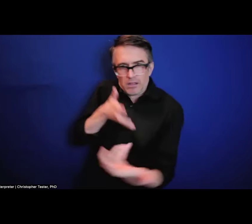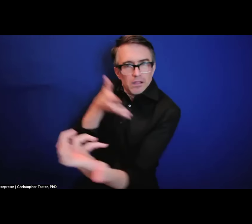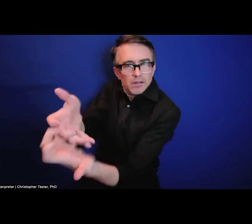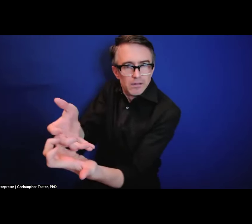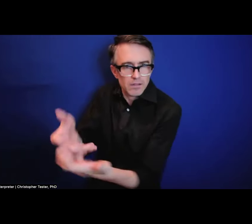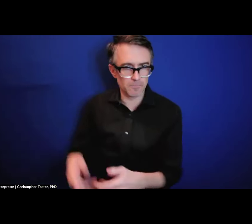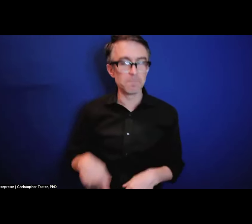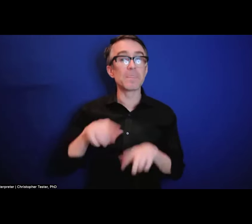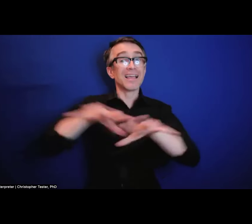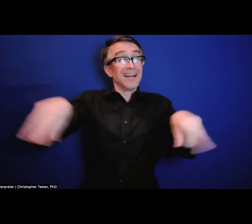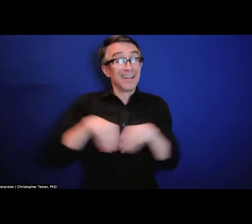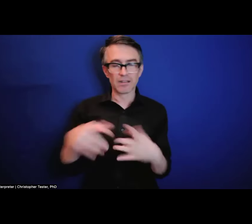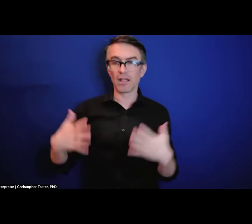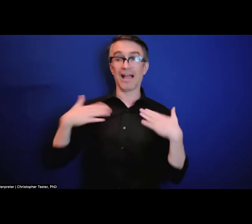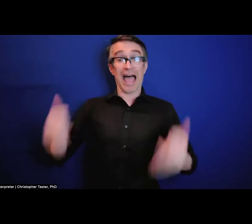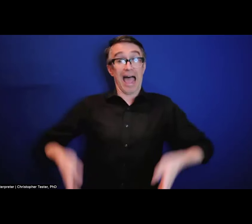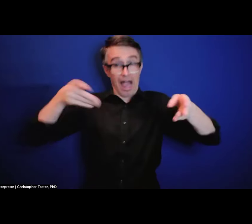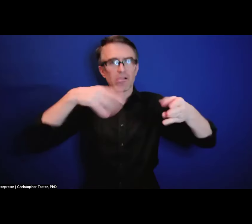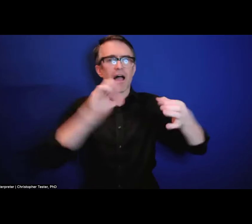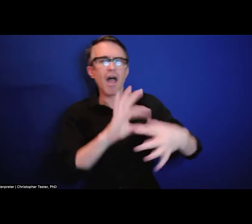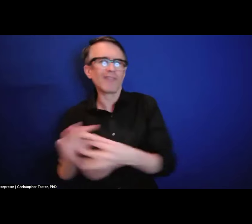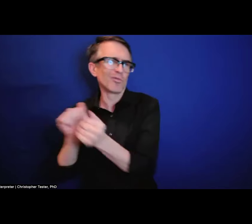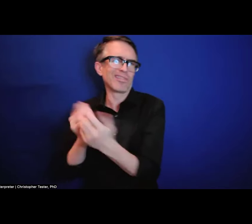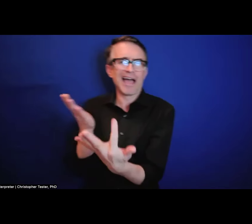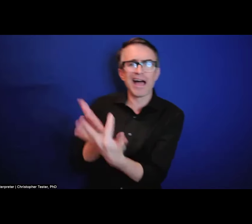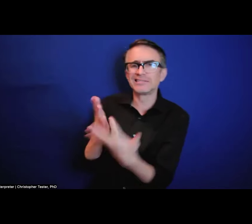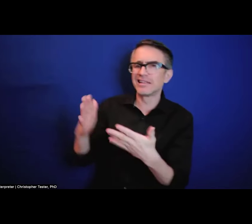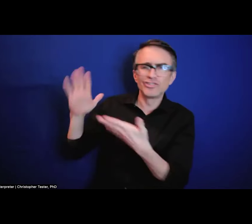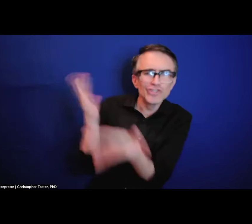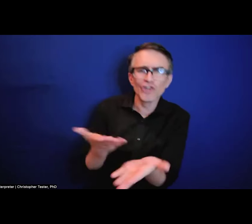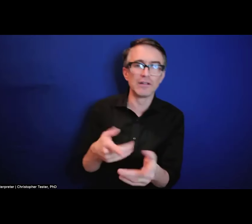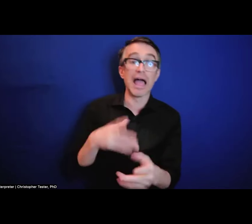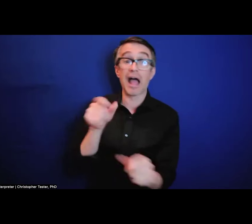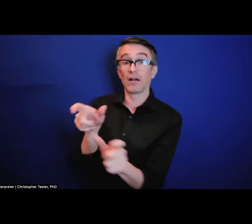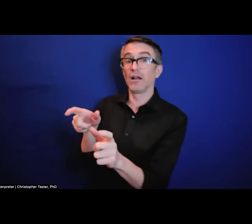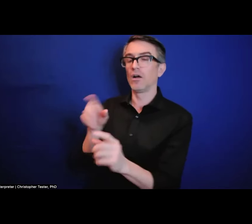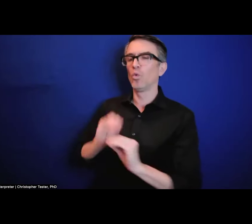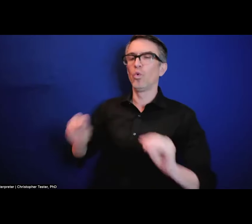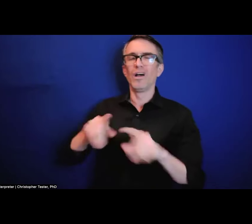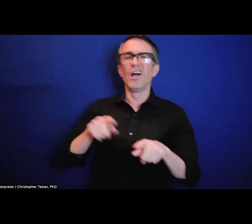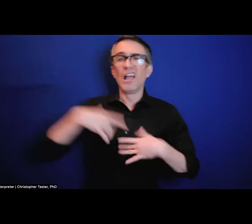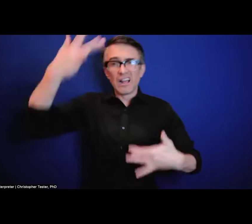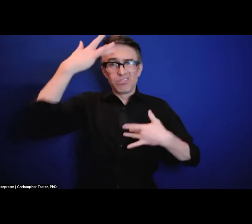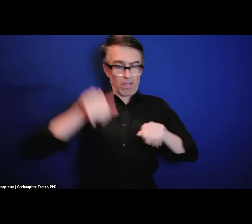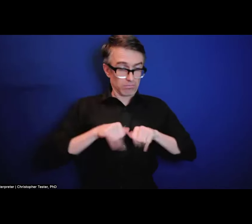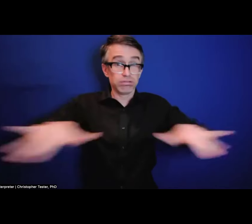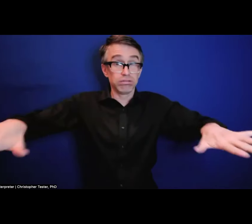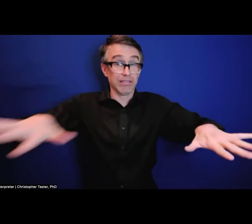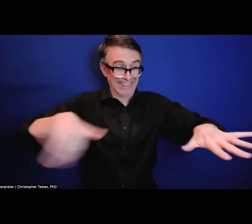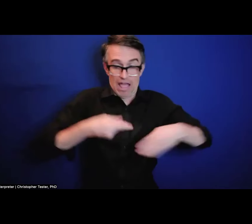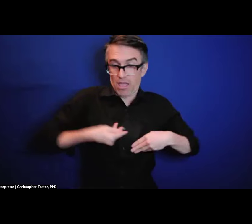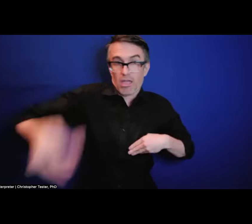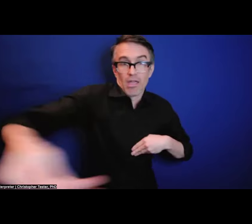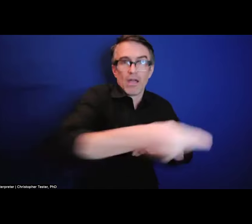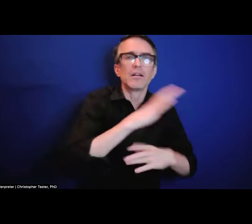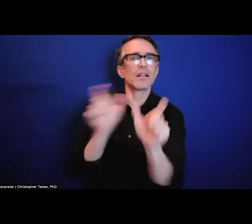process is engaging persons with disabilities and their representative organizations to ensure that project designs are